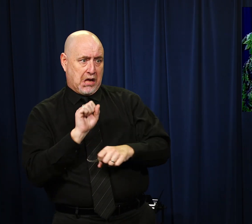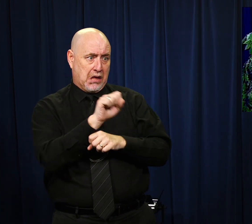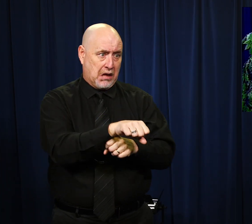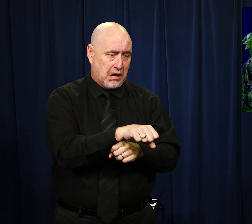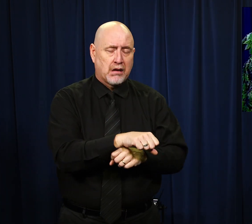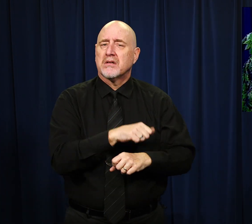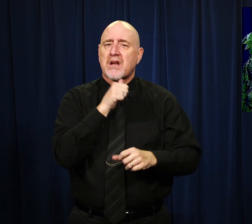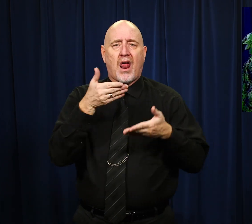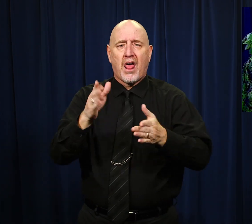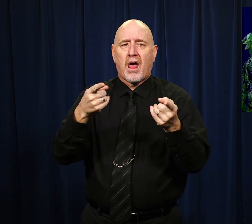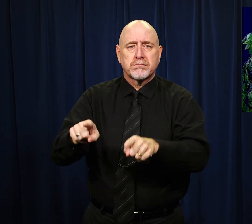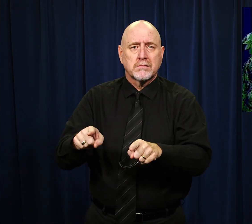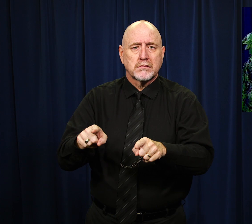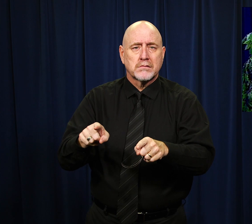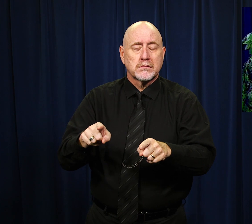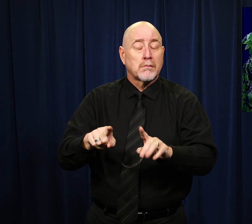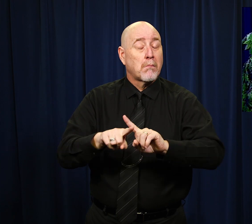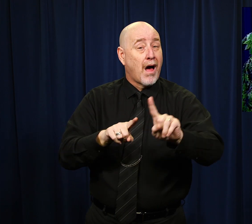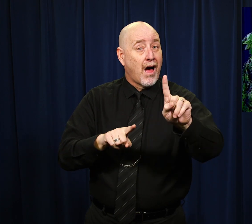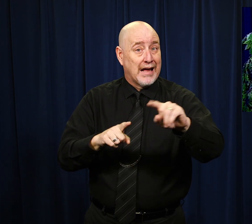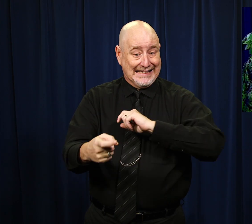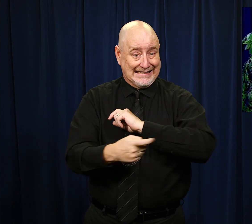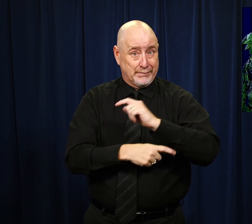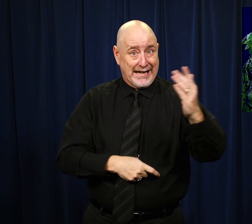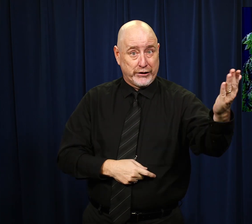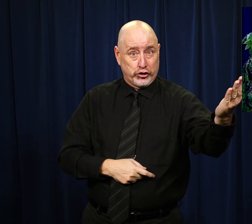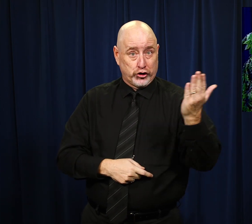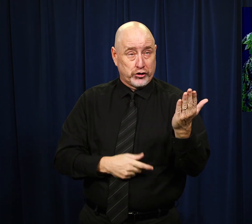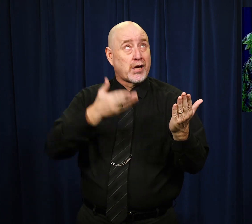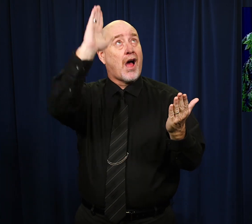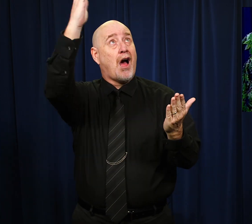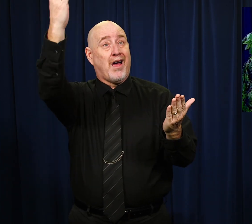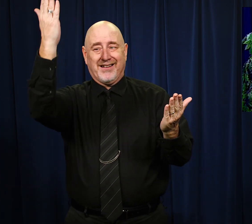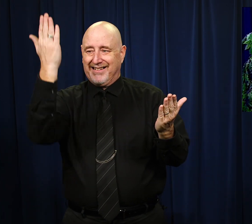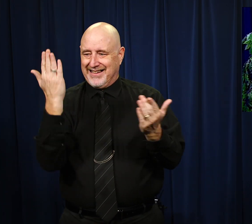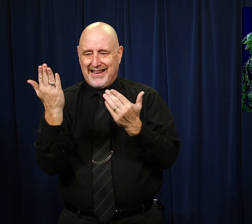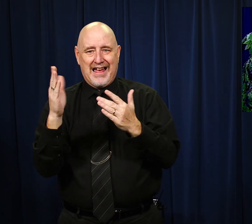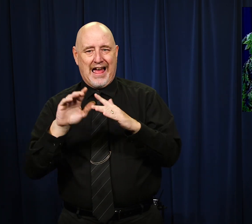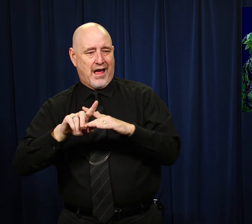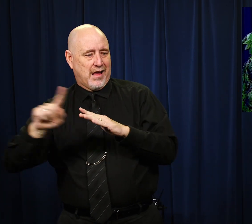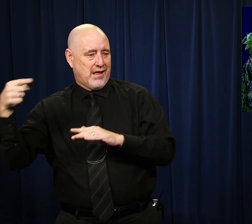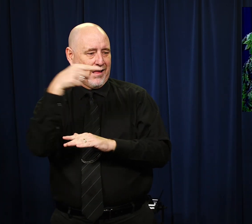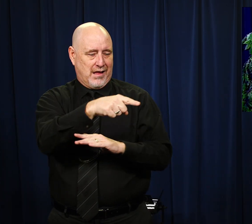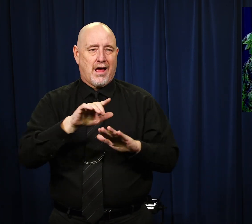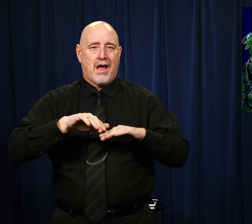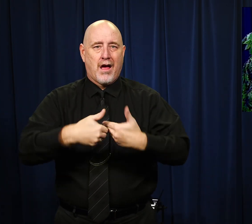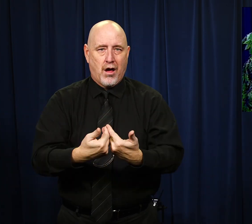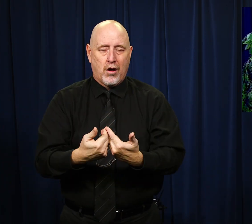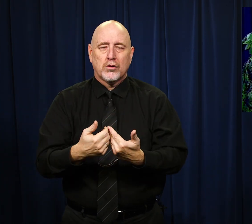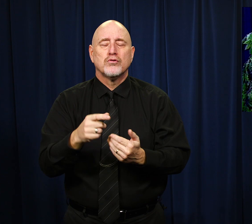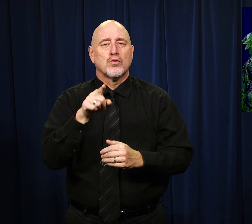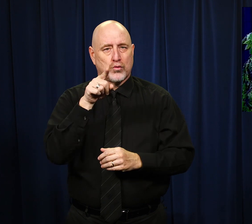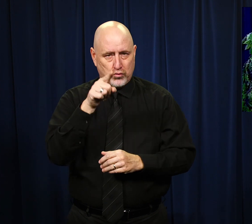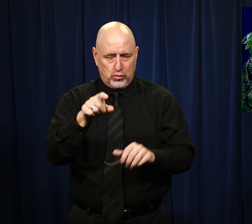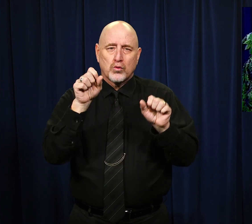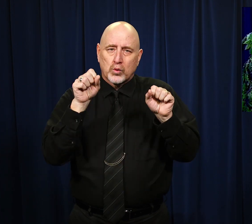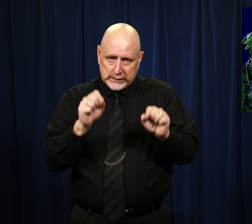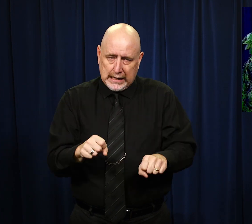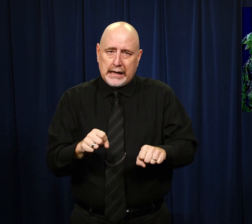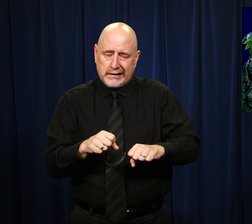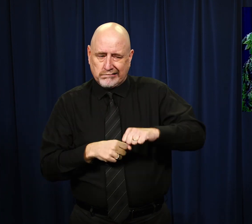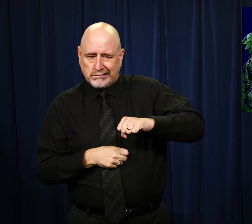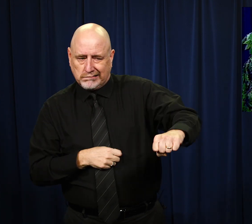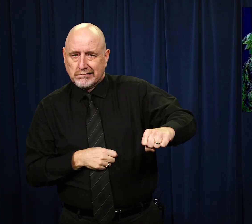able. But with the temptation will also make a way of escape, that you may be